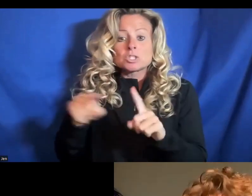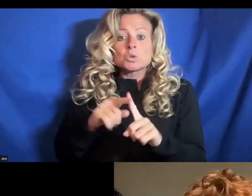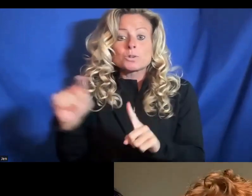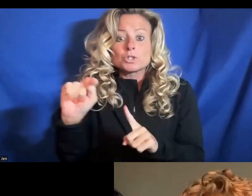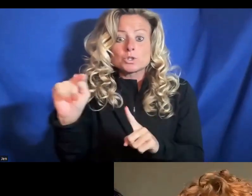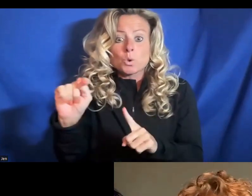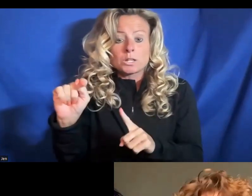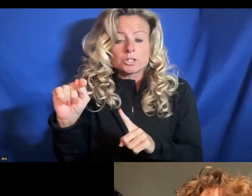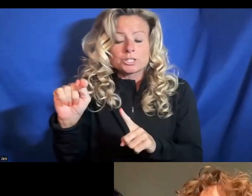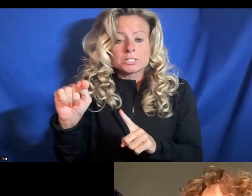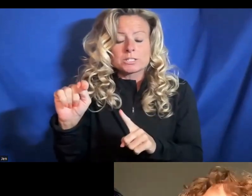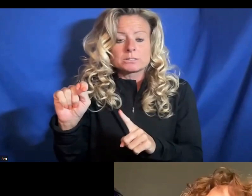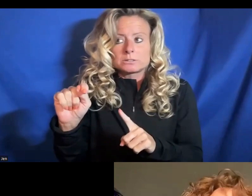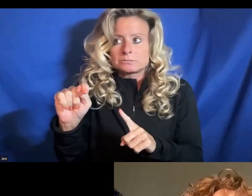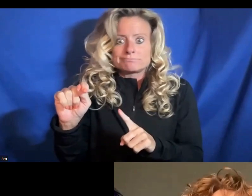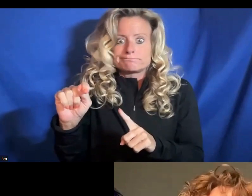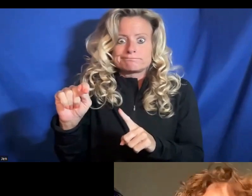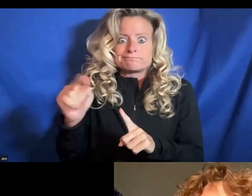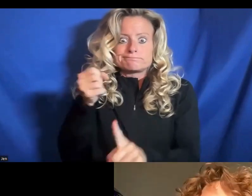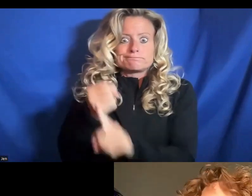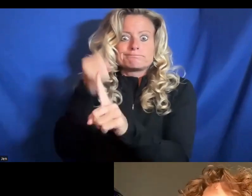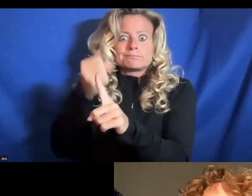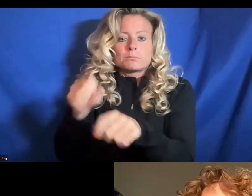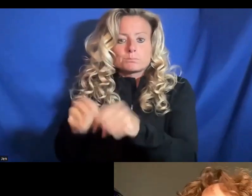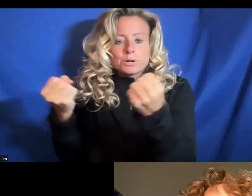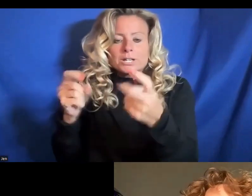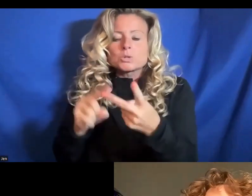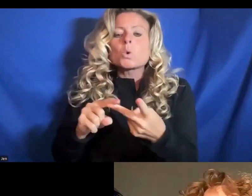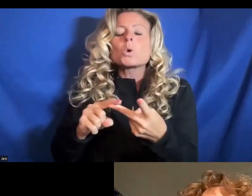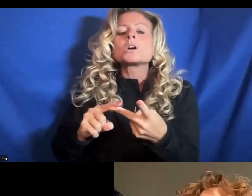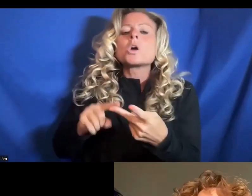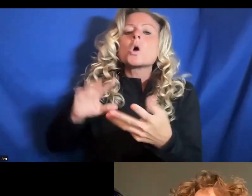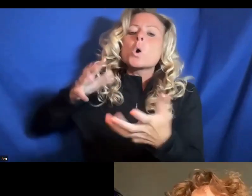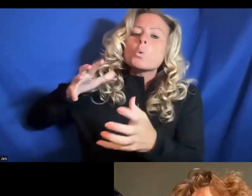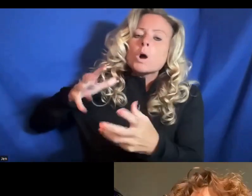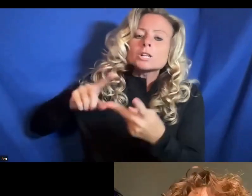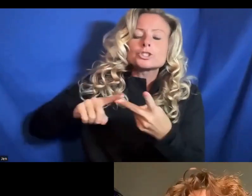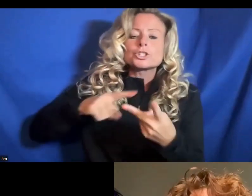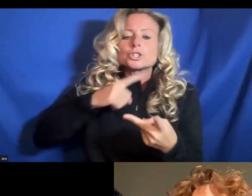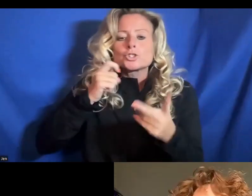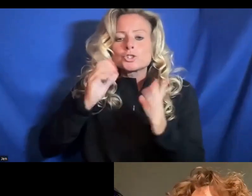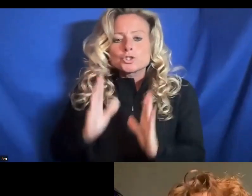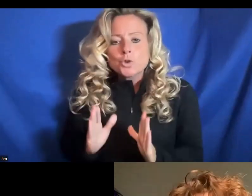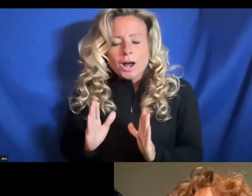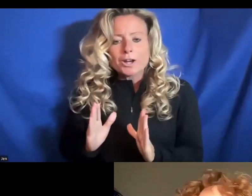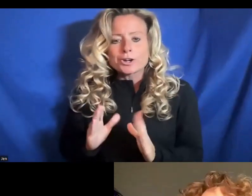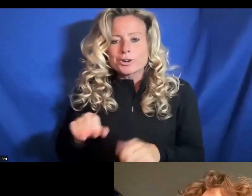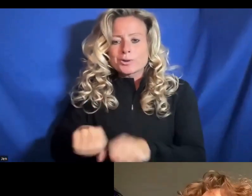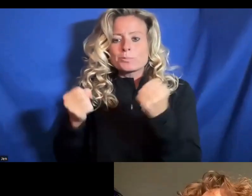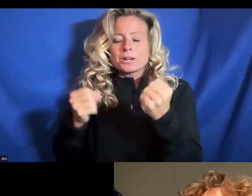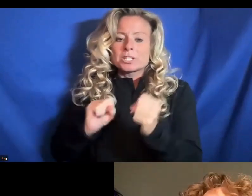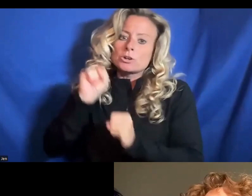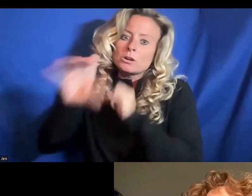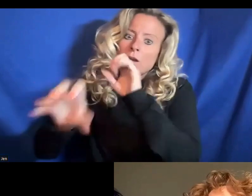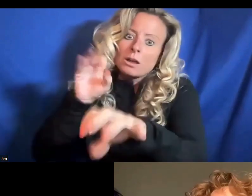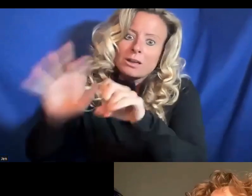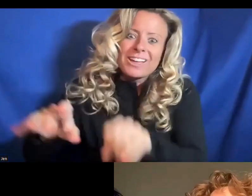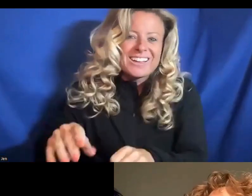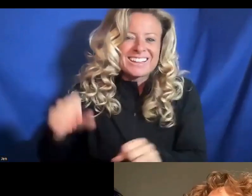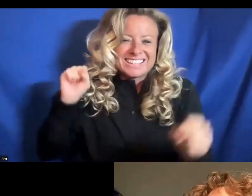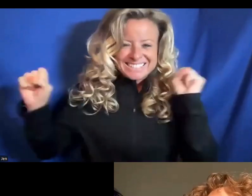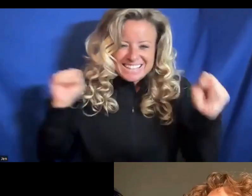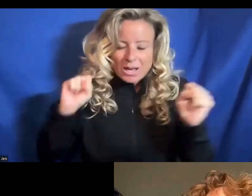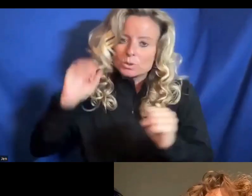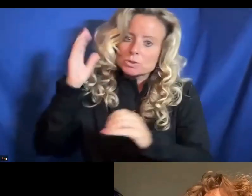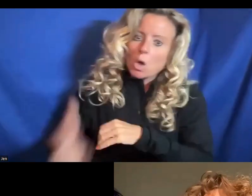just randomly breaks, or when the washer and dryer breaks because you're compacting it with so many towels all day long and running it, you just